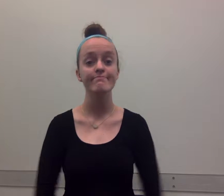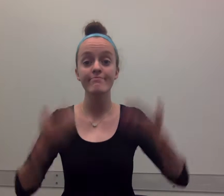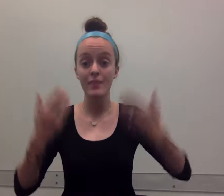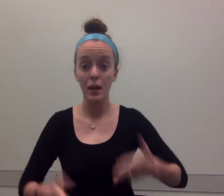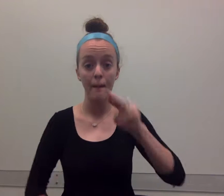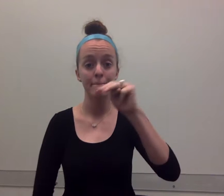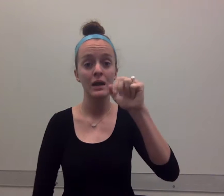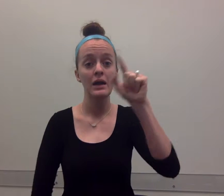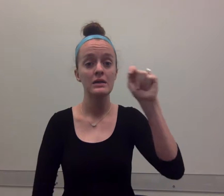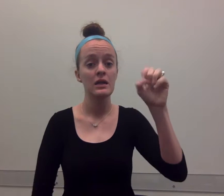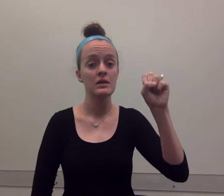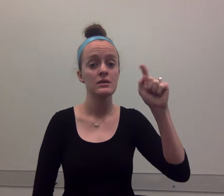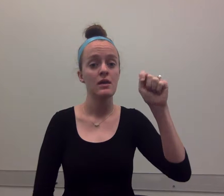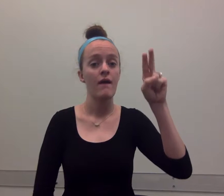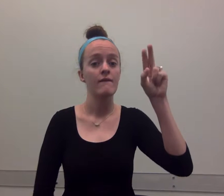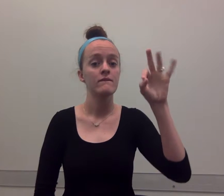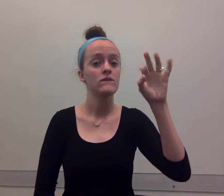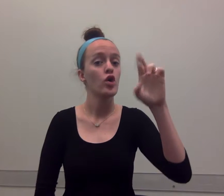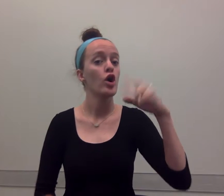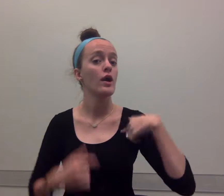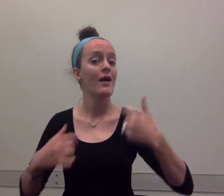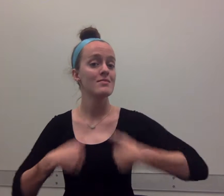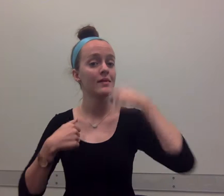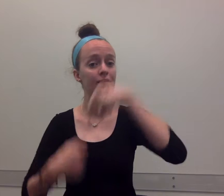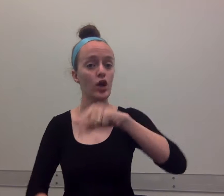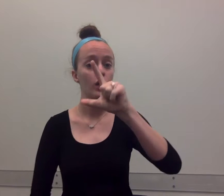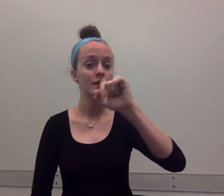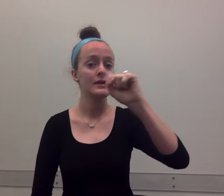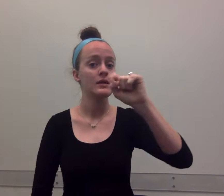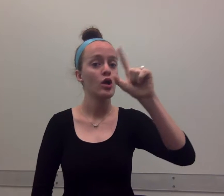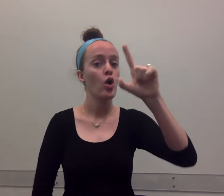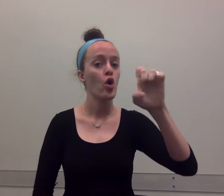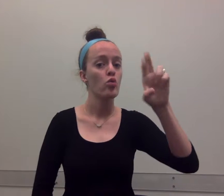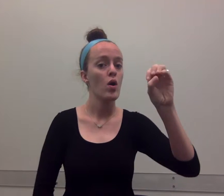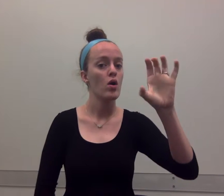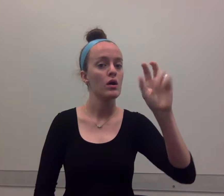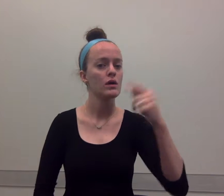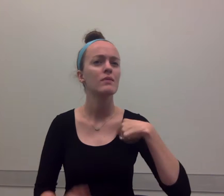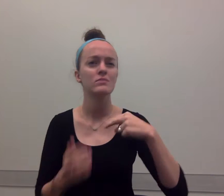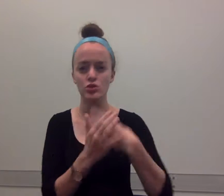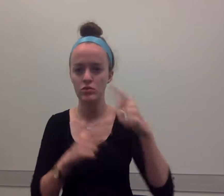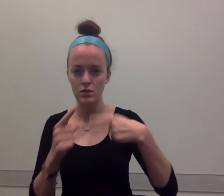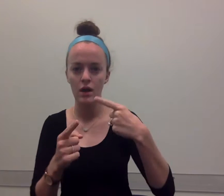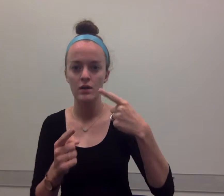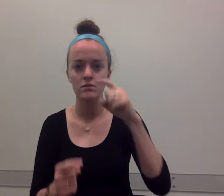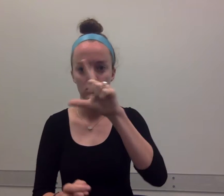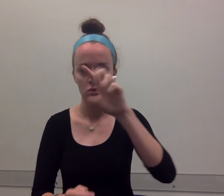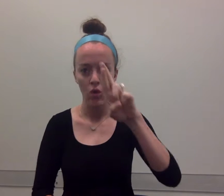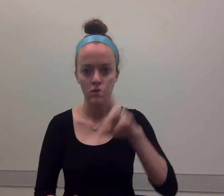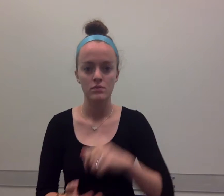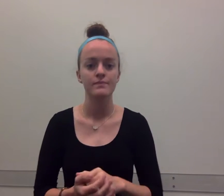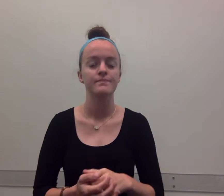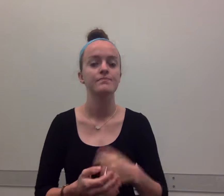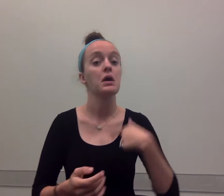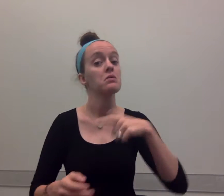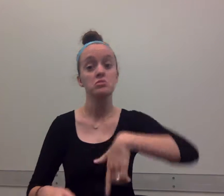offer. I live here in Little Rock. I grew up here in Little Rock, and I what I